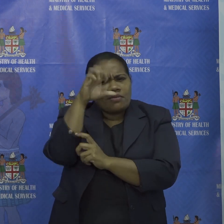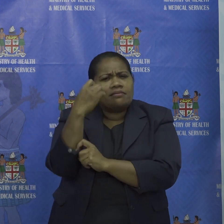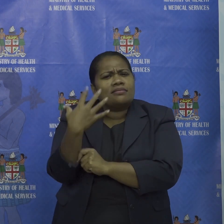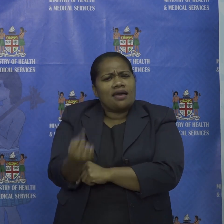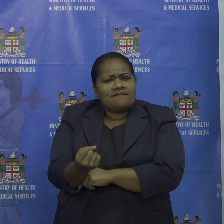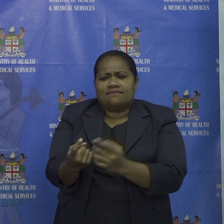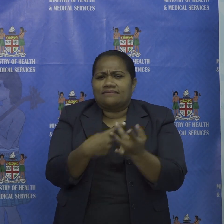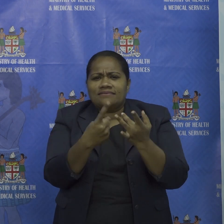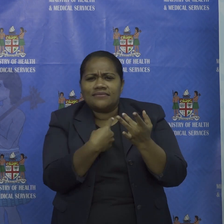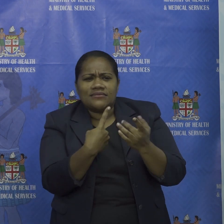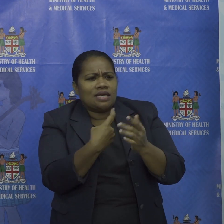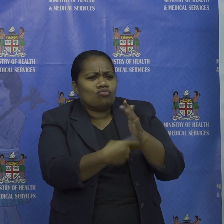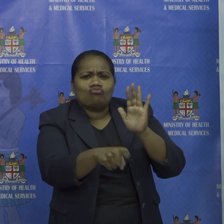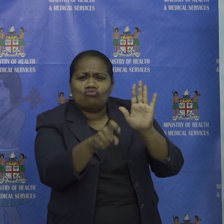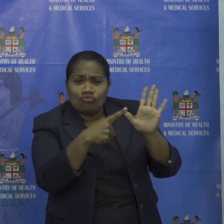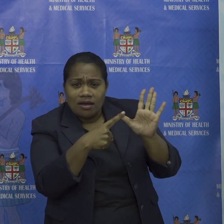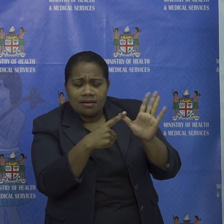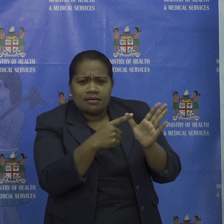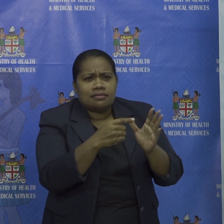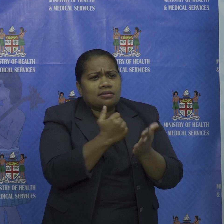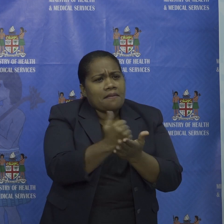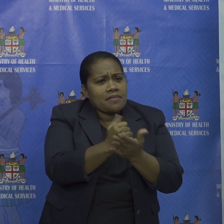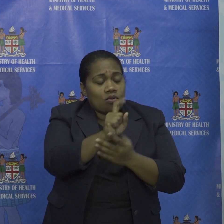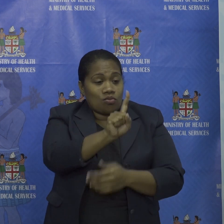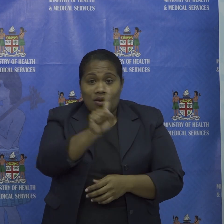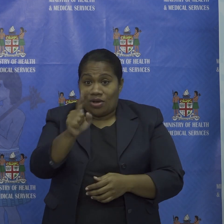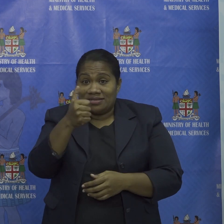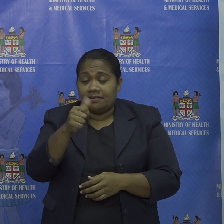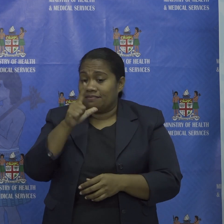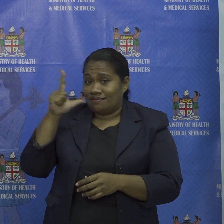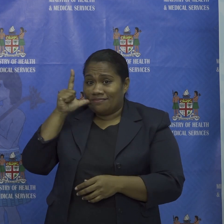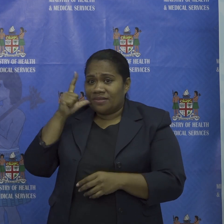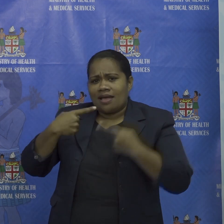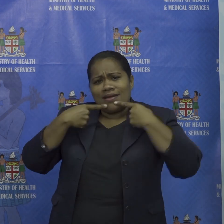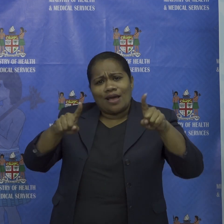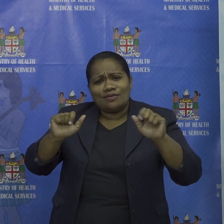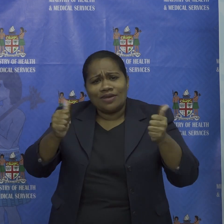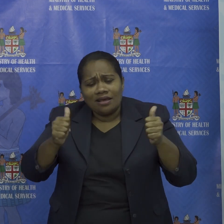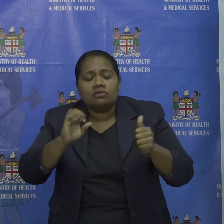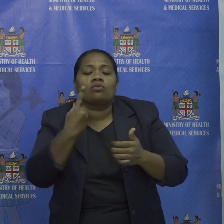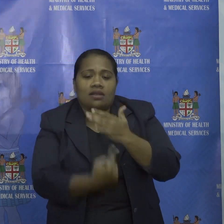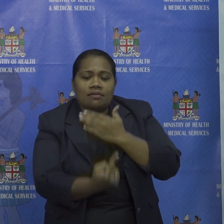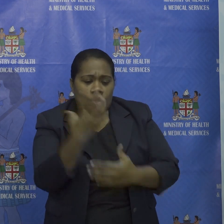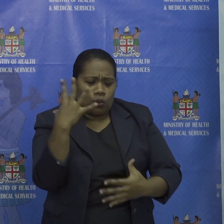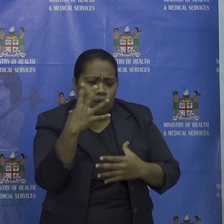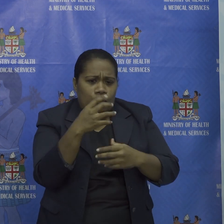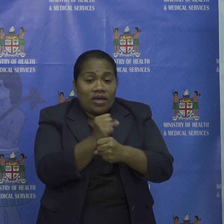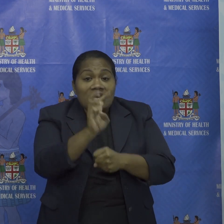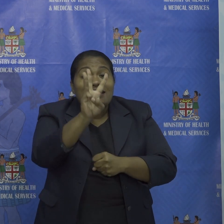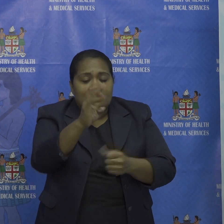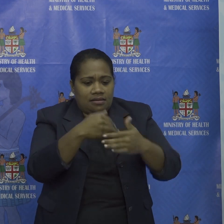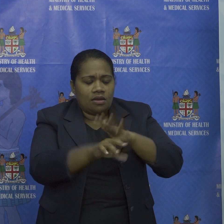number 116, which we announced yesterday. So this makes a total number of 3 cases in Ra, forming 2